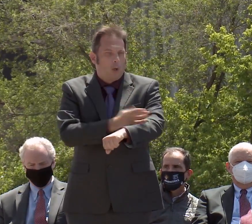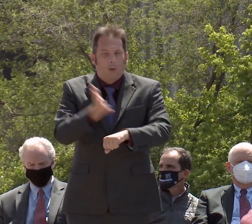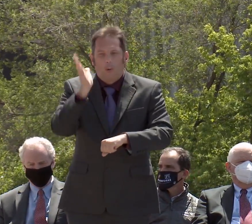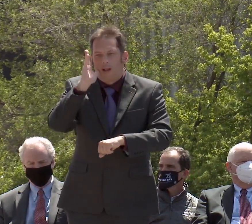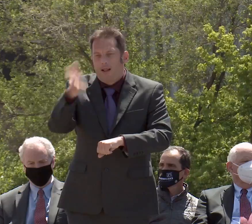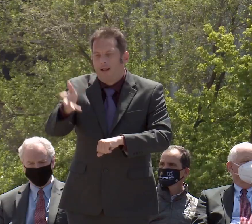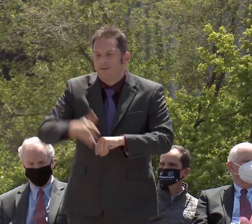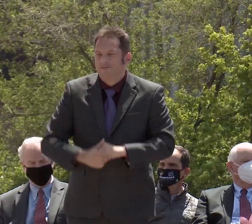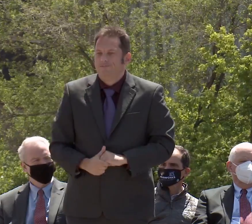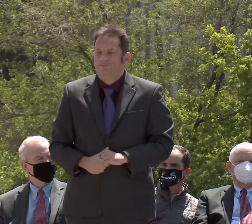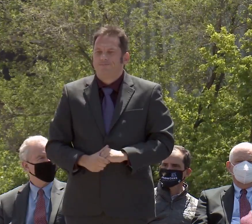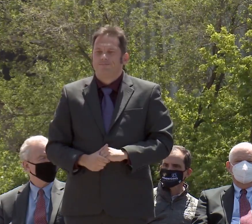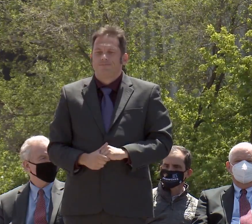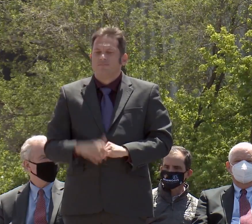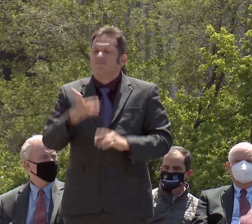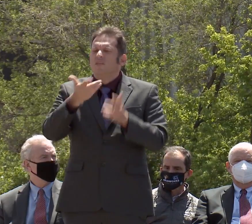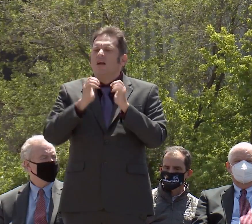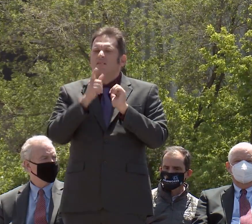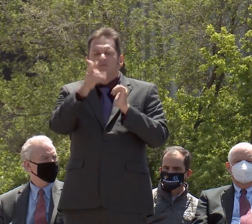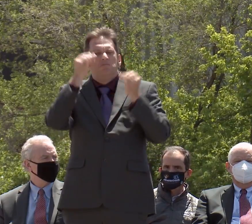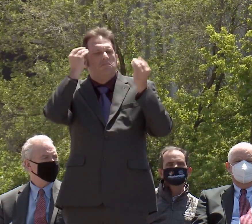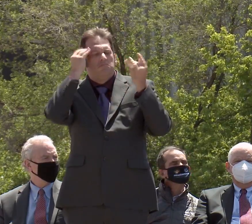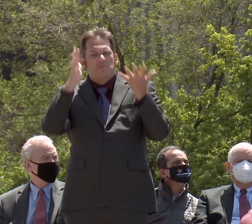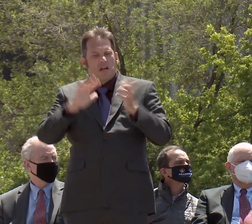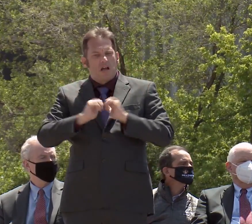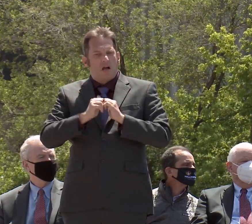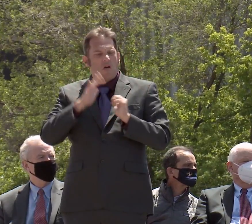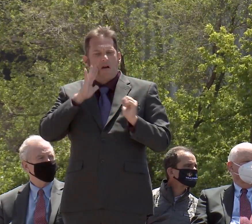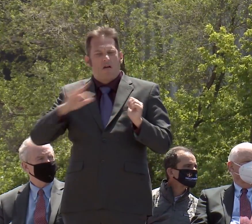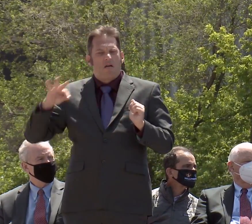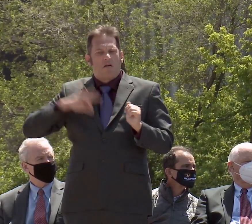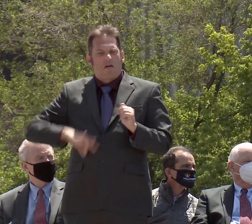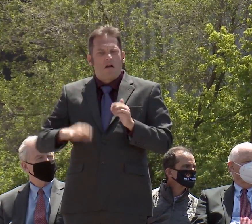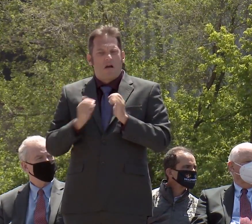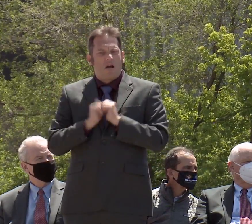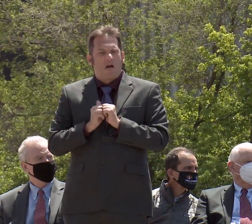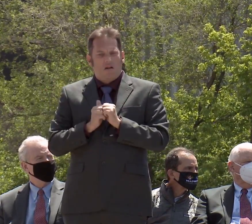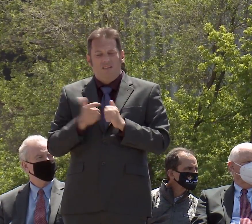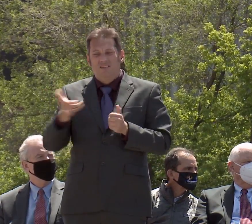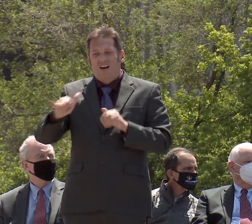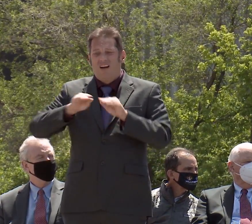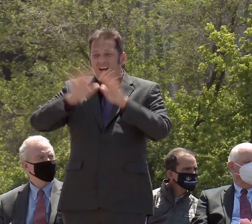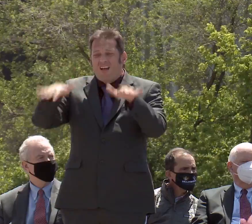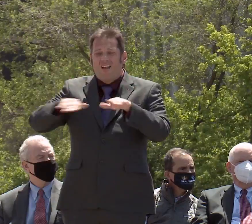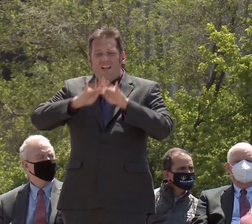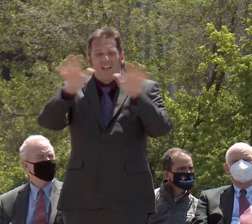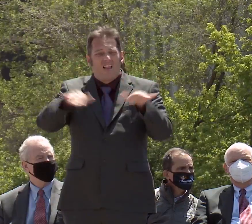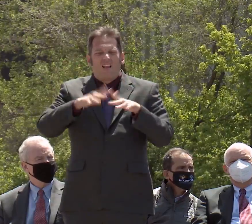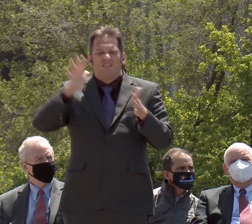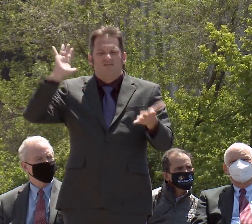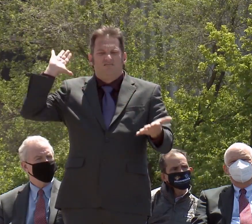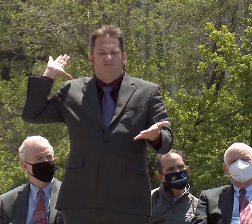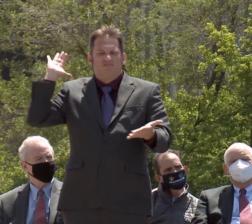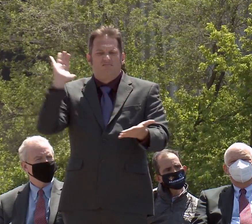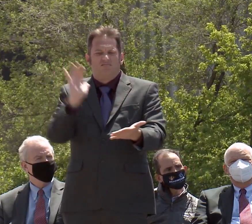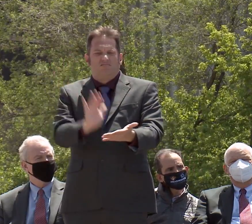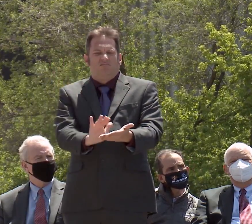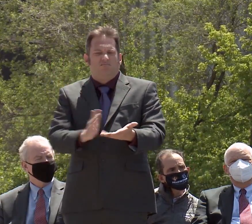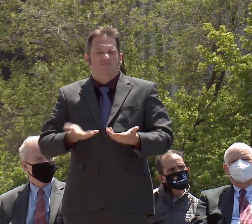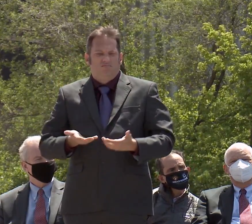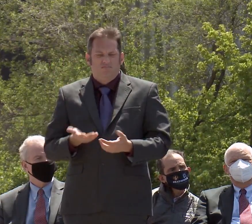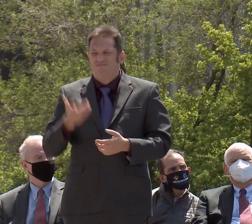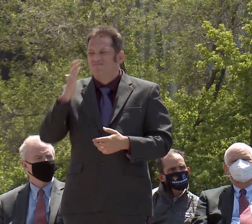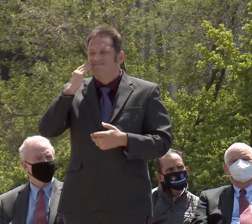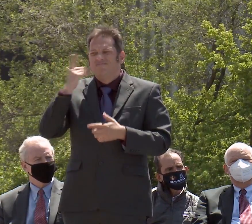greatly eliminating the volume of sewage overflowing the city's aged and very aged, well-aged sanitary sewer system, and keeps the streams, the